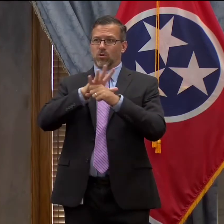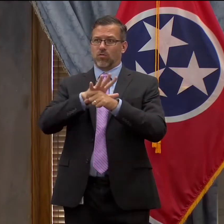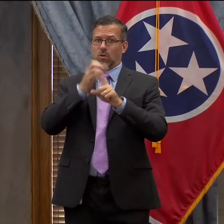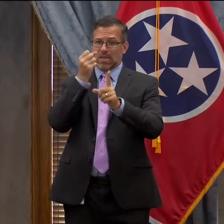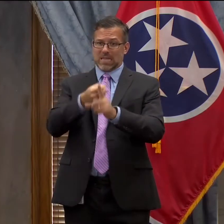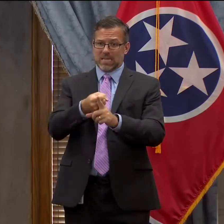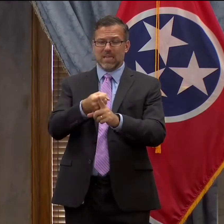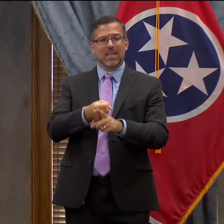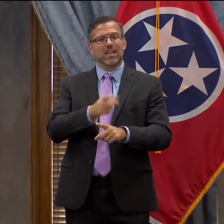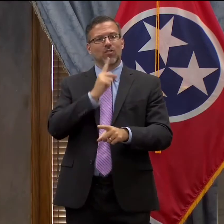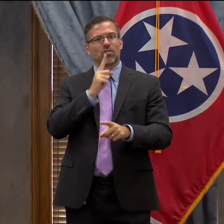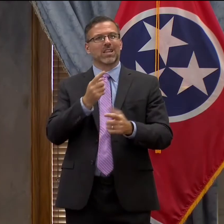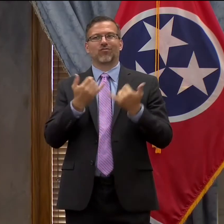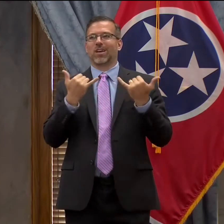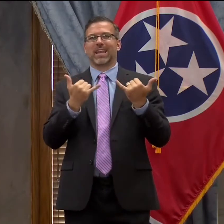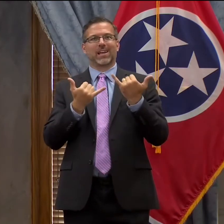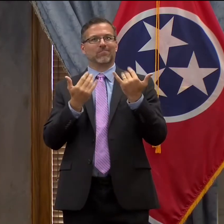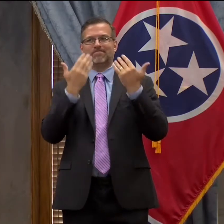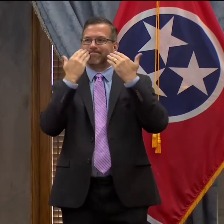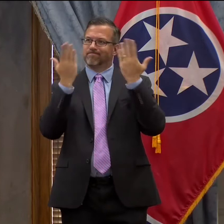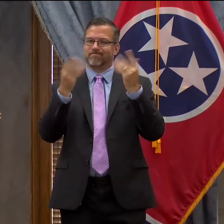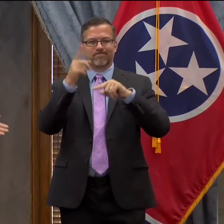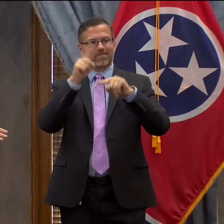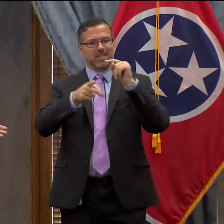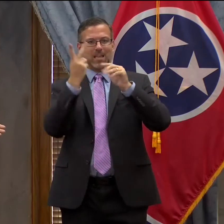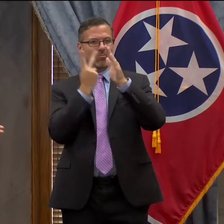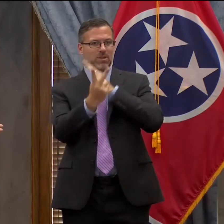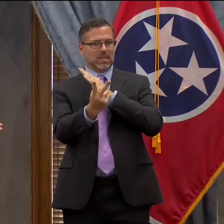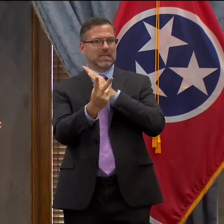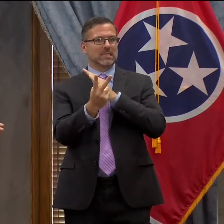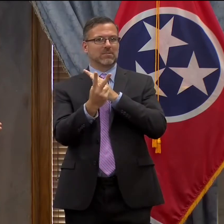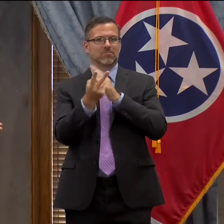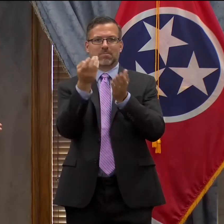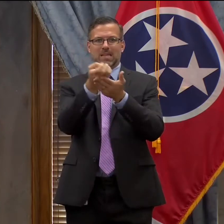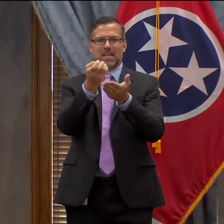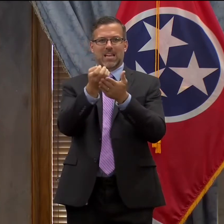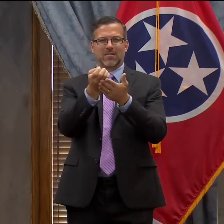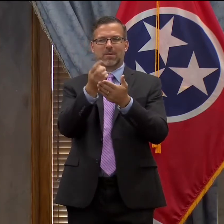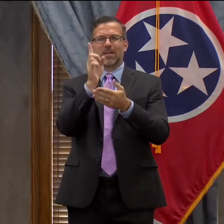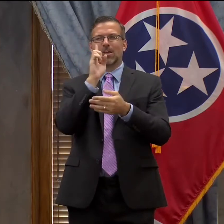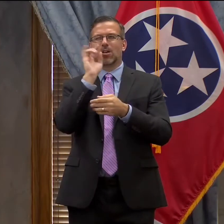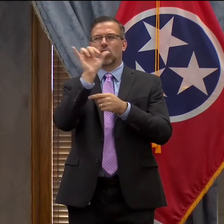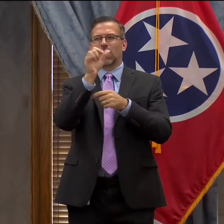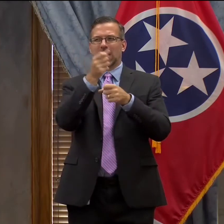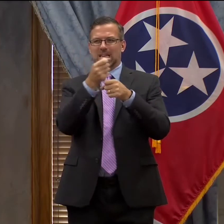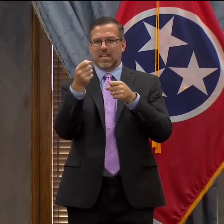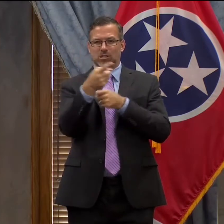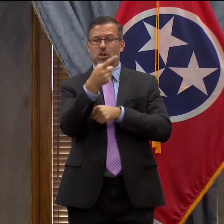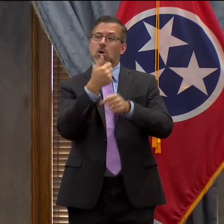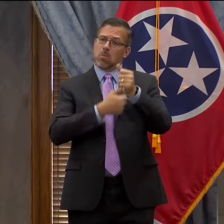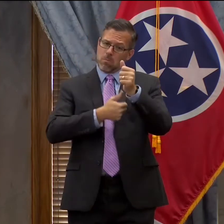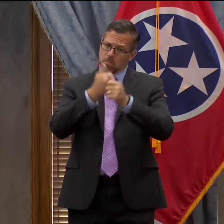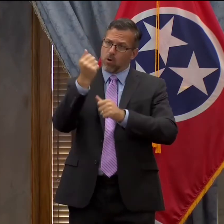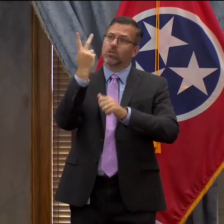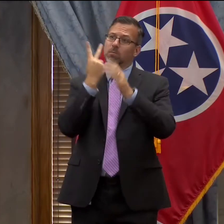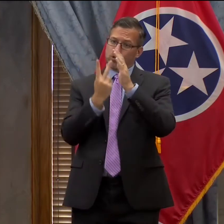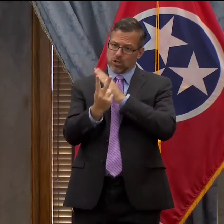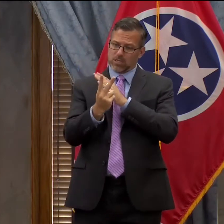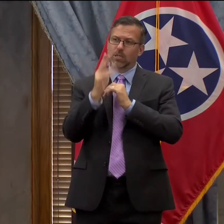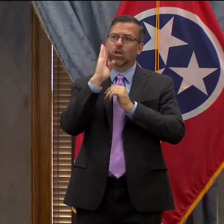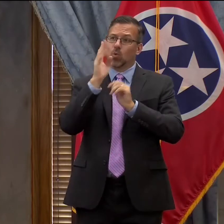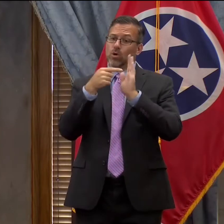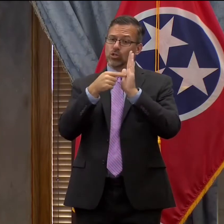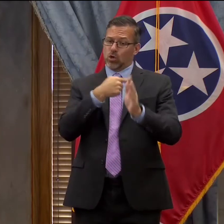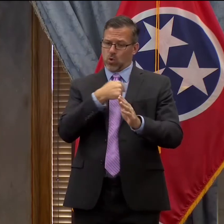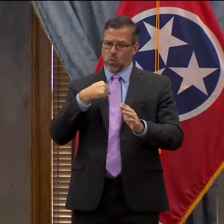early to project what the economy will look like over the next year. Most of the projections show that we will